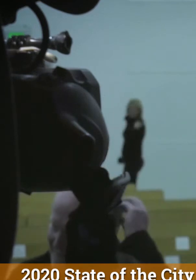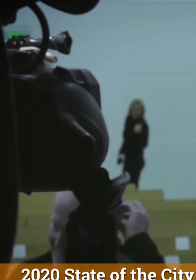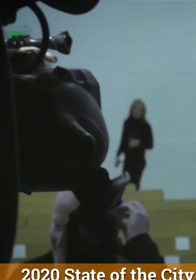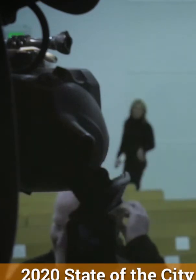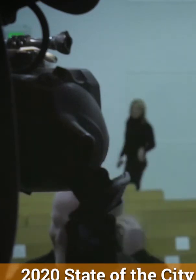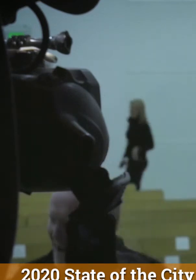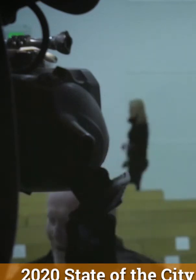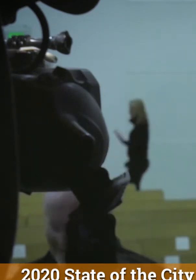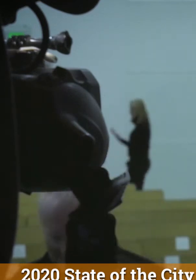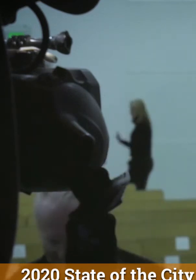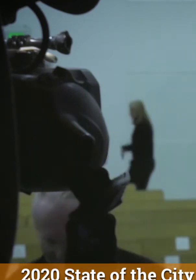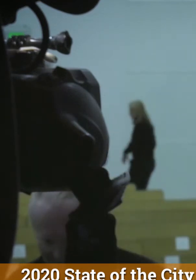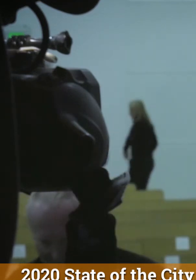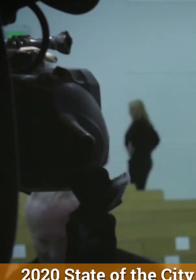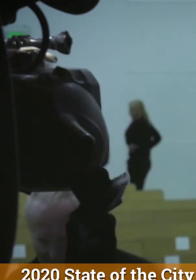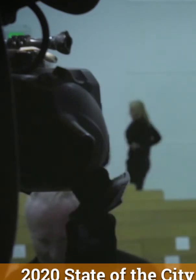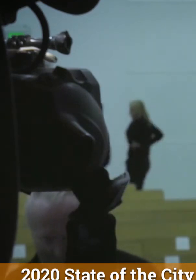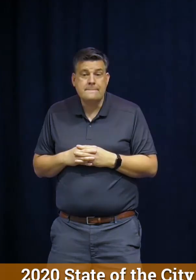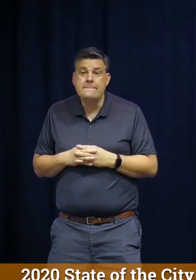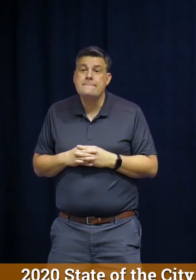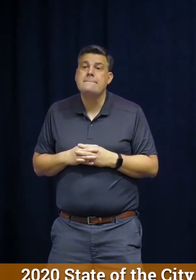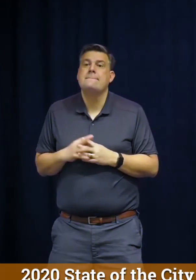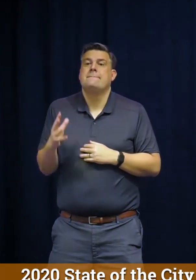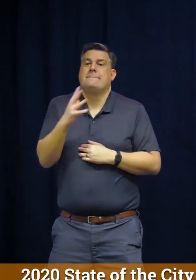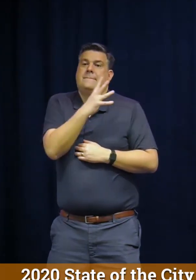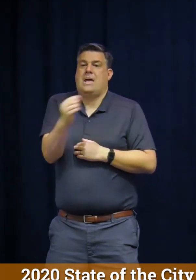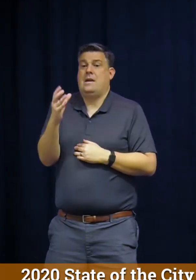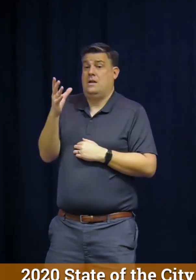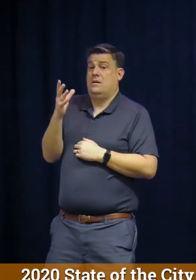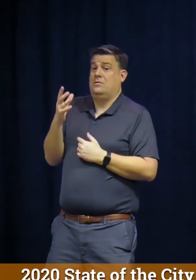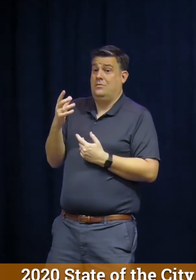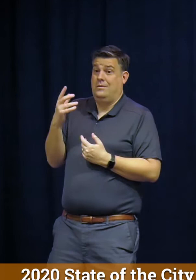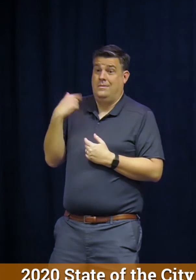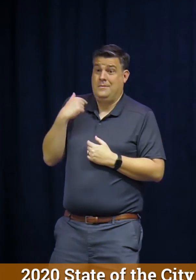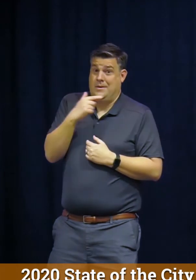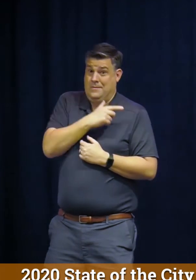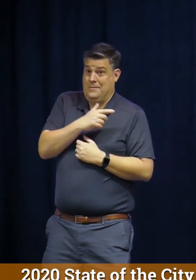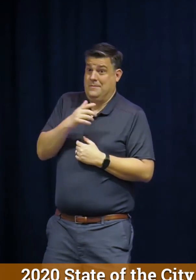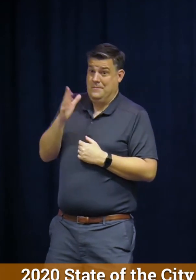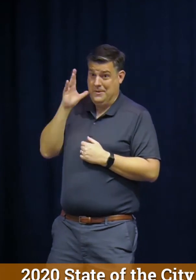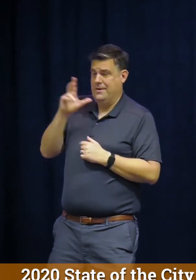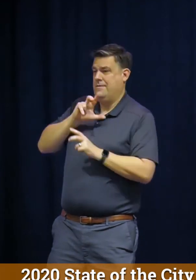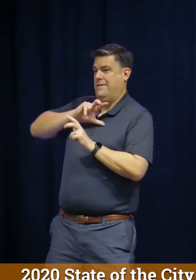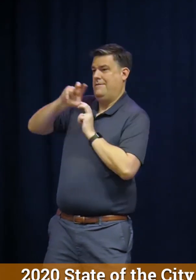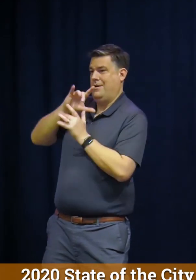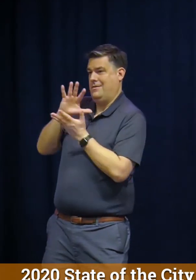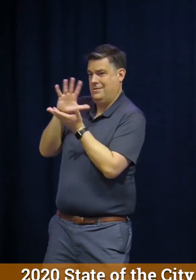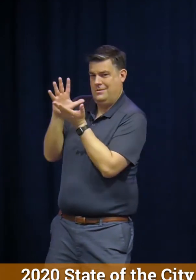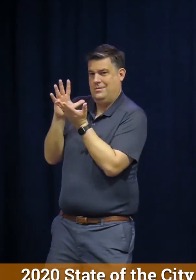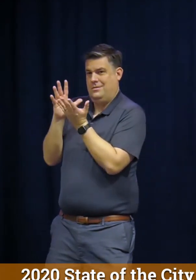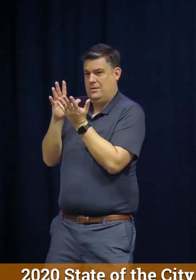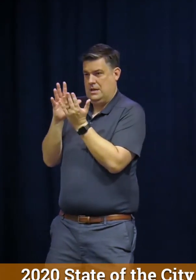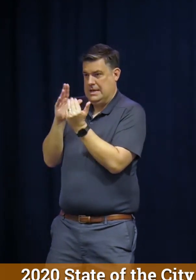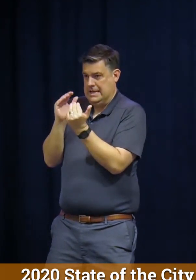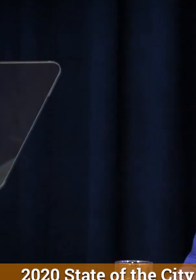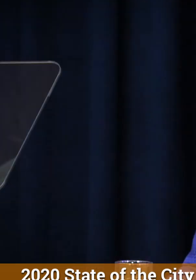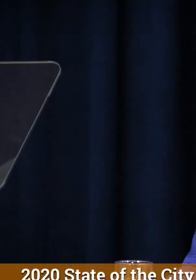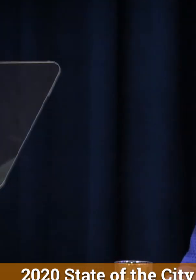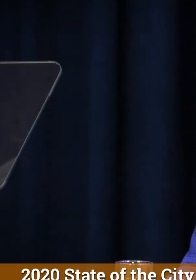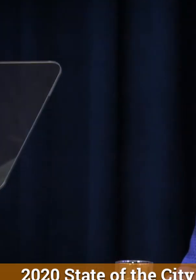future, cleaner air, accessible transit, affordable housing, economic development, and the launch of Tech Lake